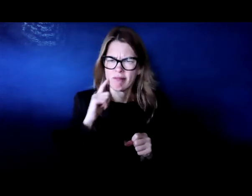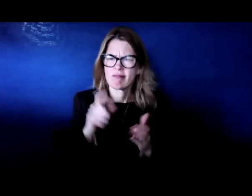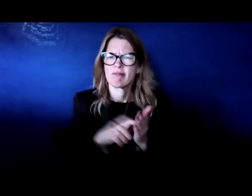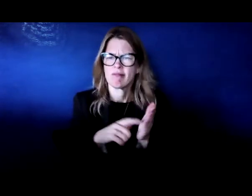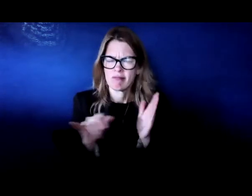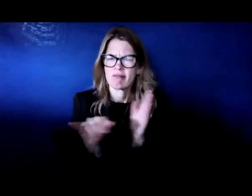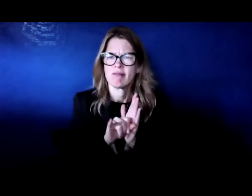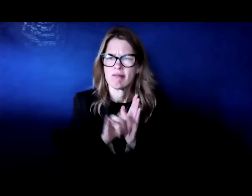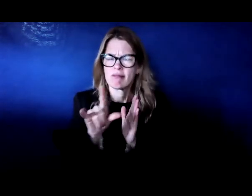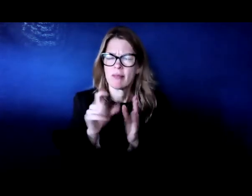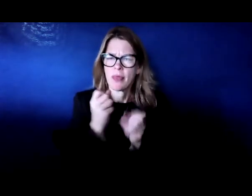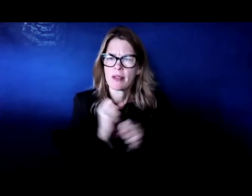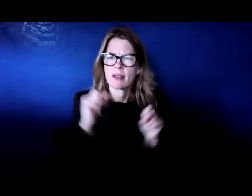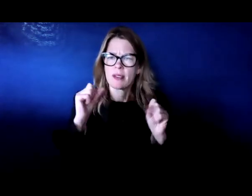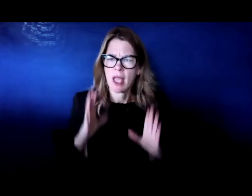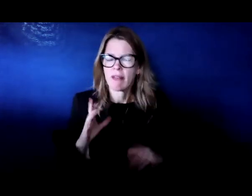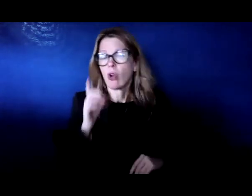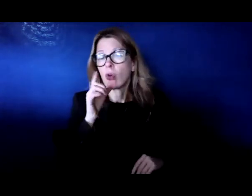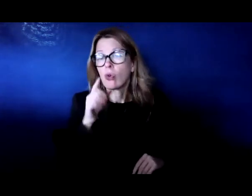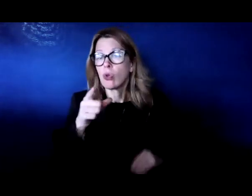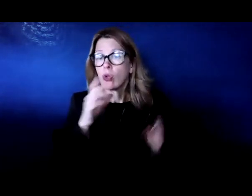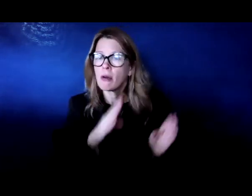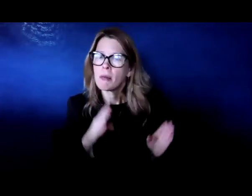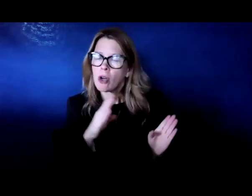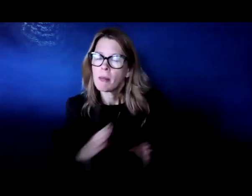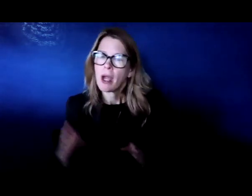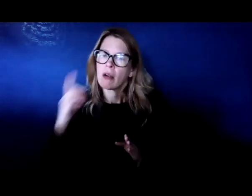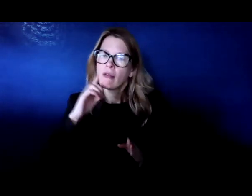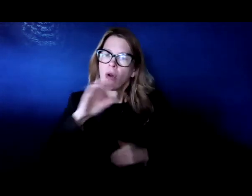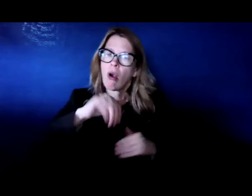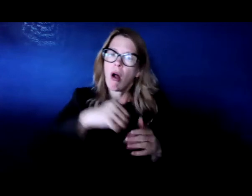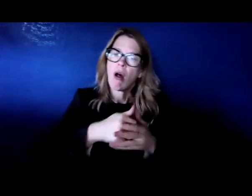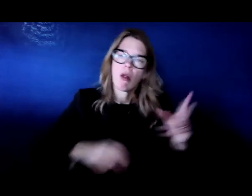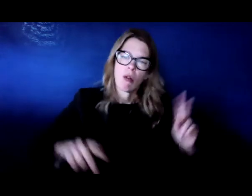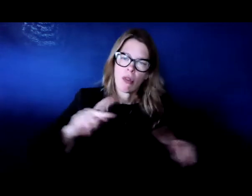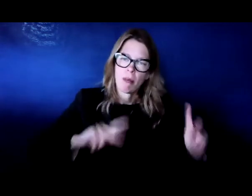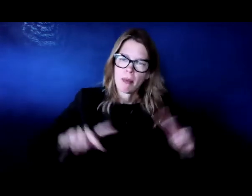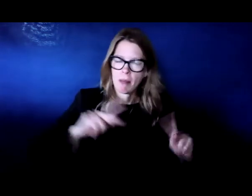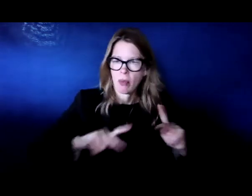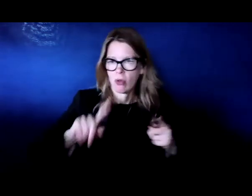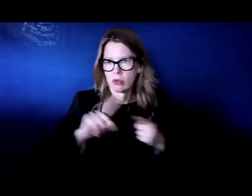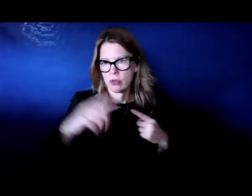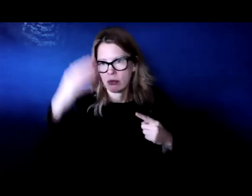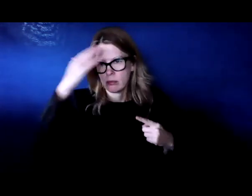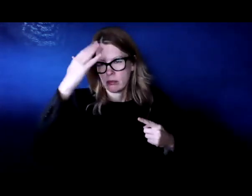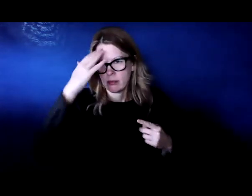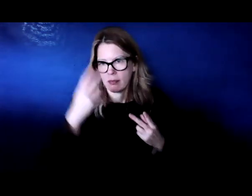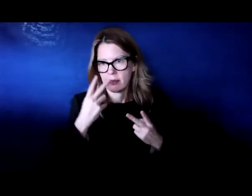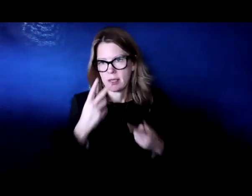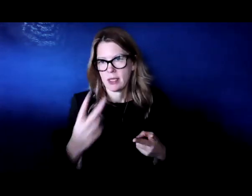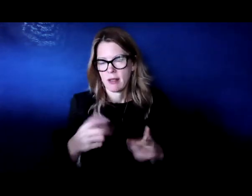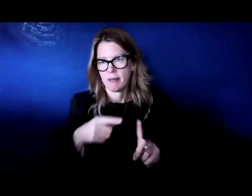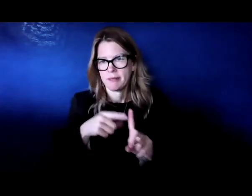you have prepared for all the world to see, a light to enlighten